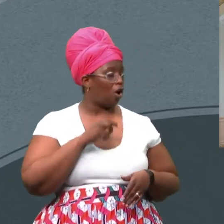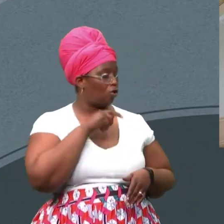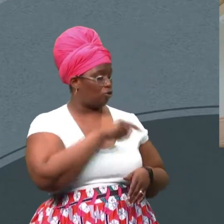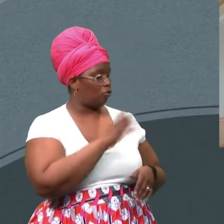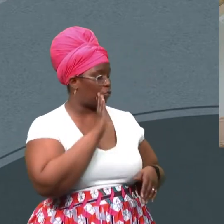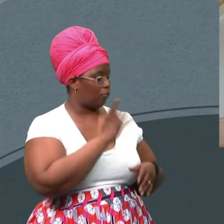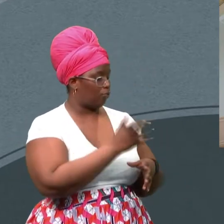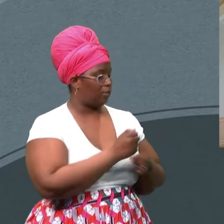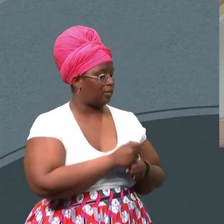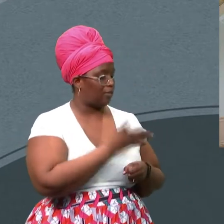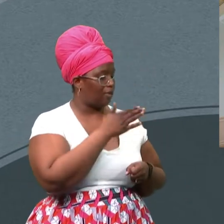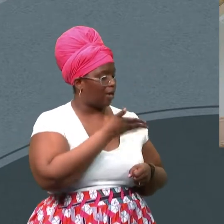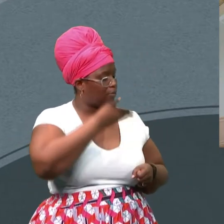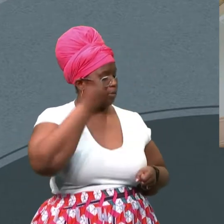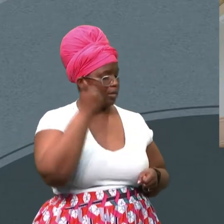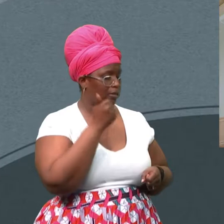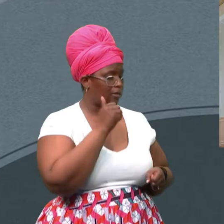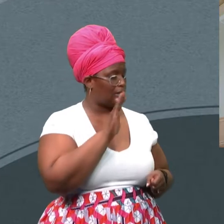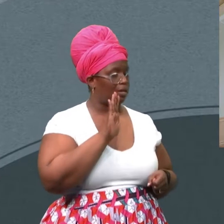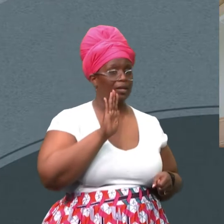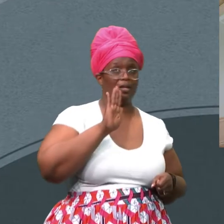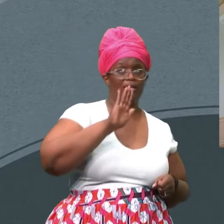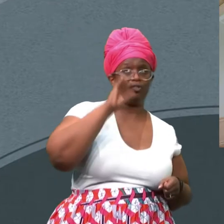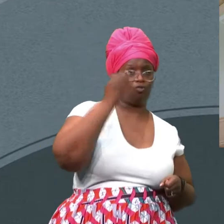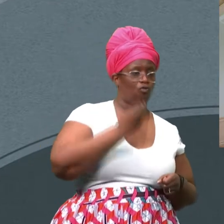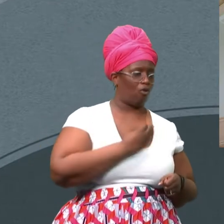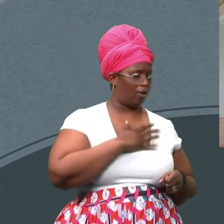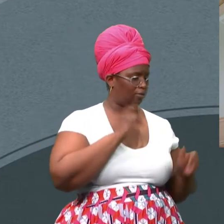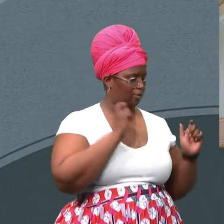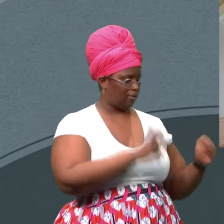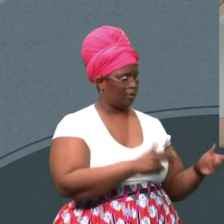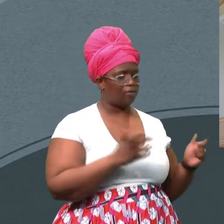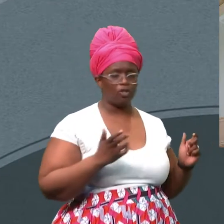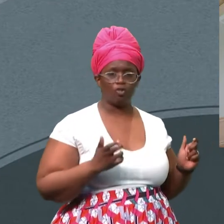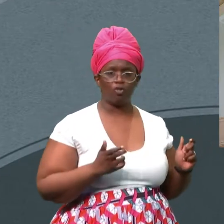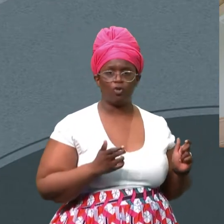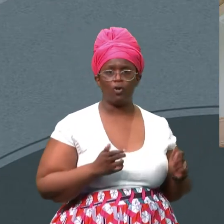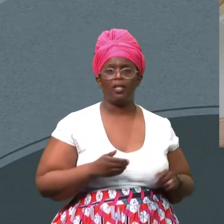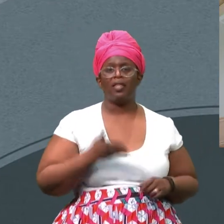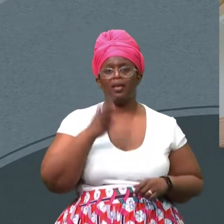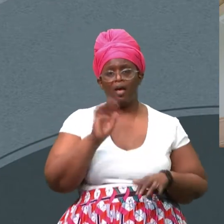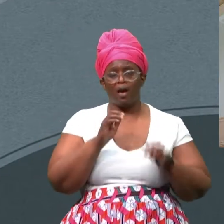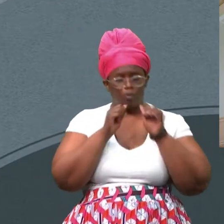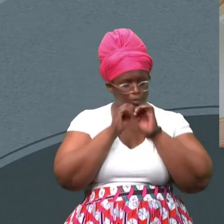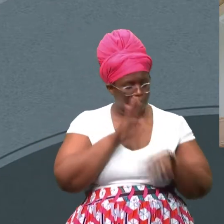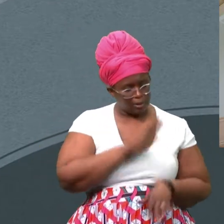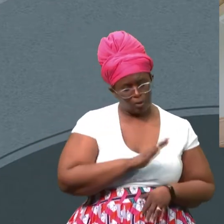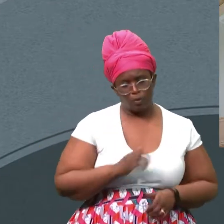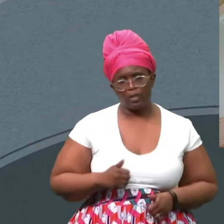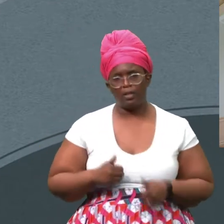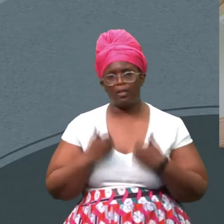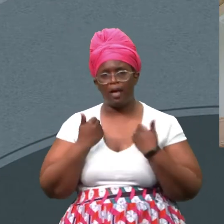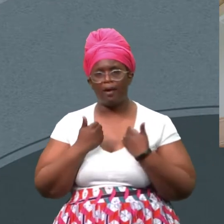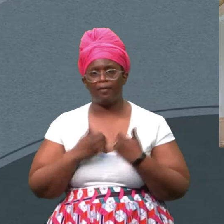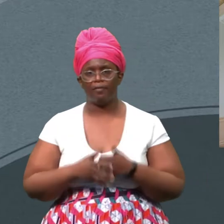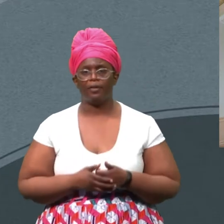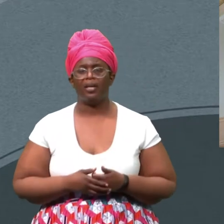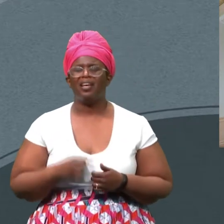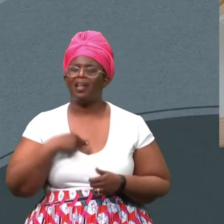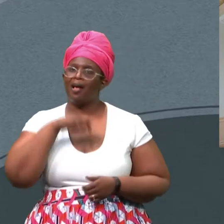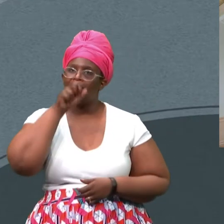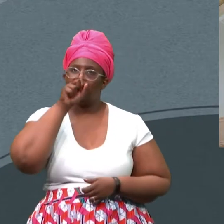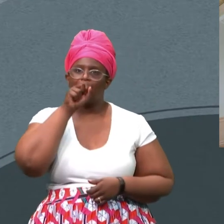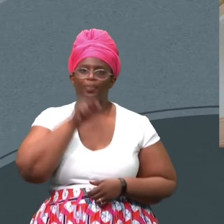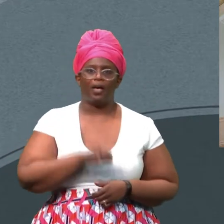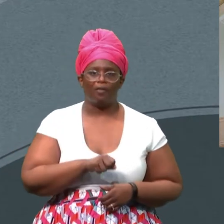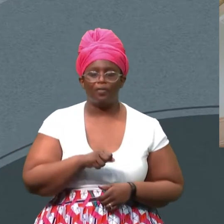was the recipient of God's grace. That God was literally moving in her life in such a way. And I love this